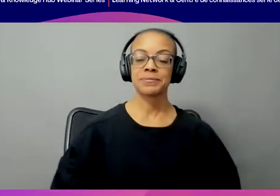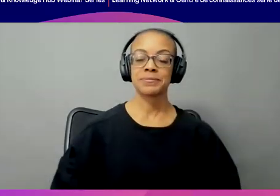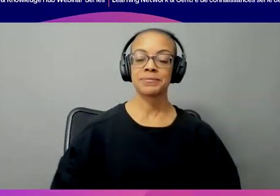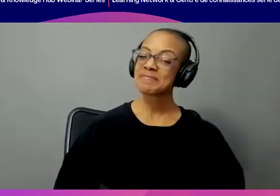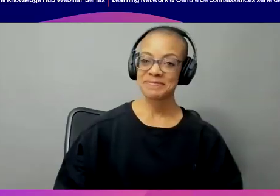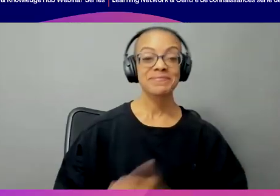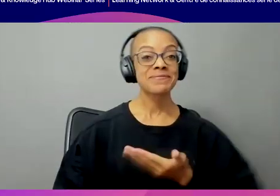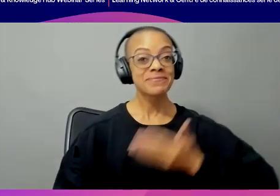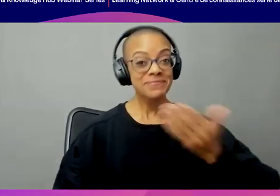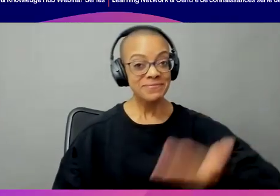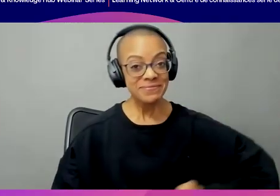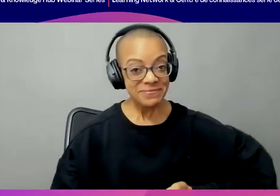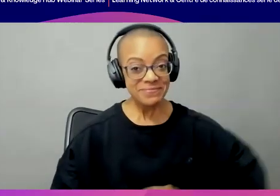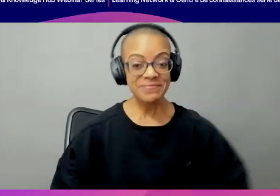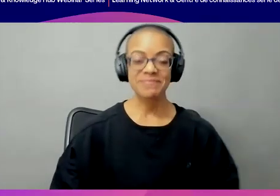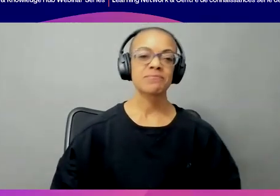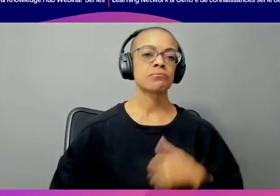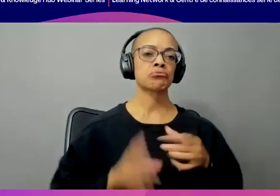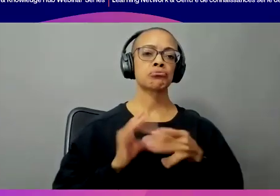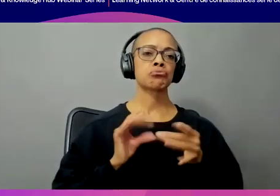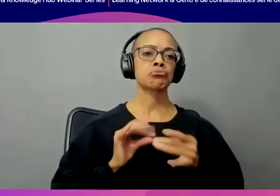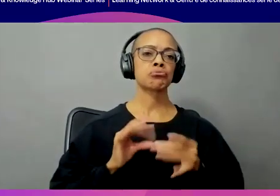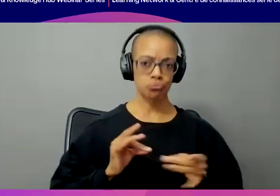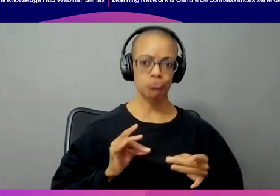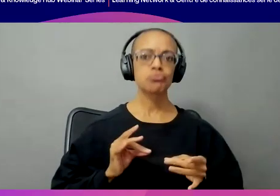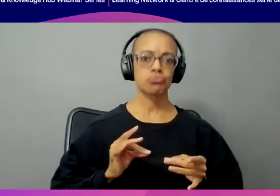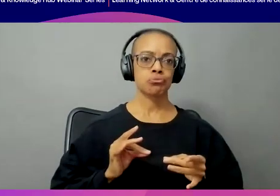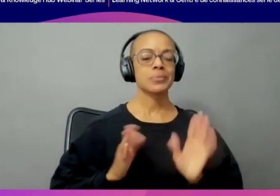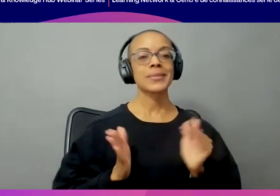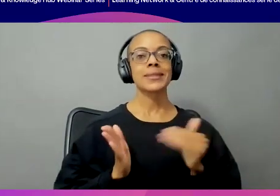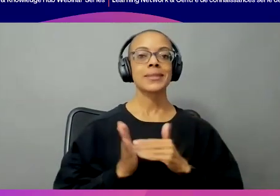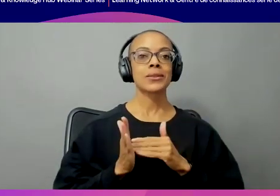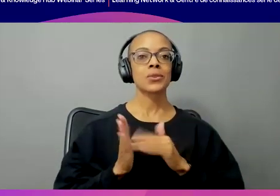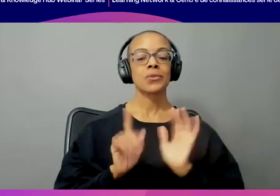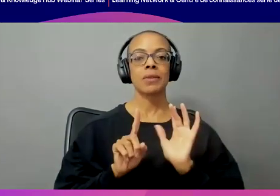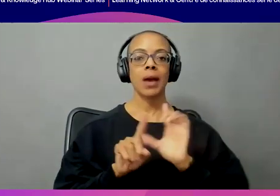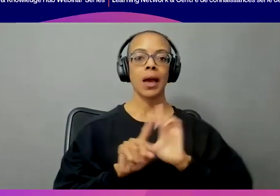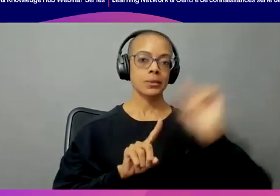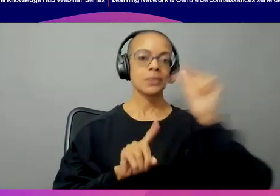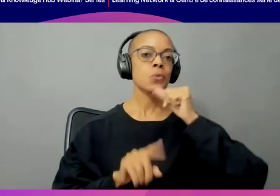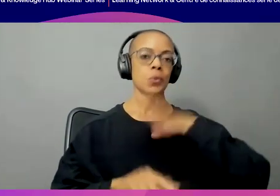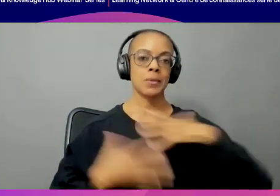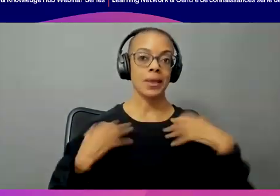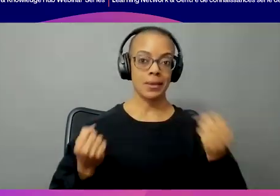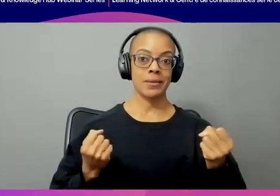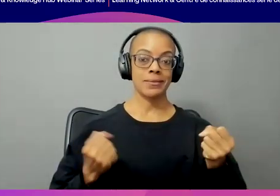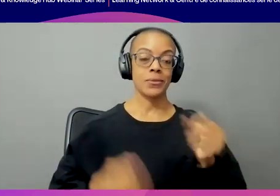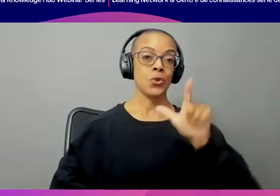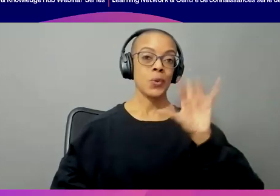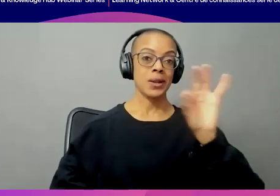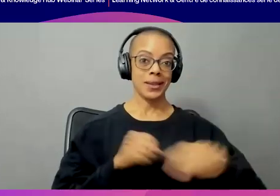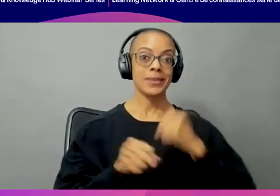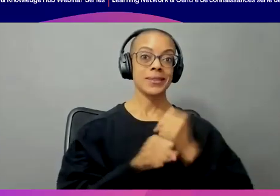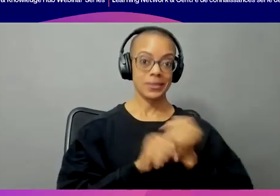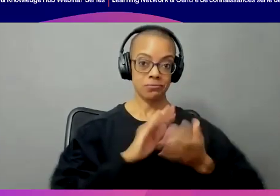and welcome. I'll just say a few words about the Center of Excellence for Women's Health. We're in our 29th year of operation